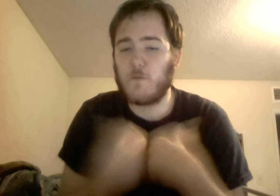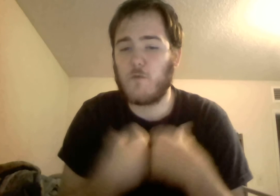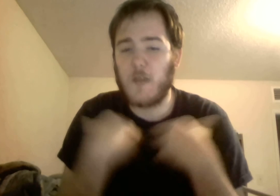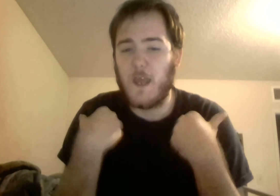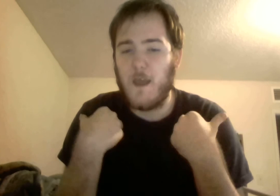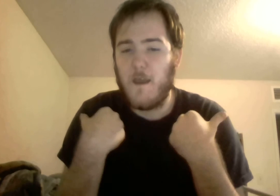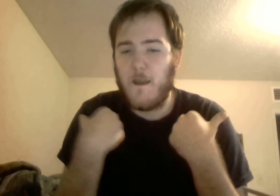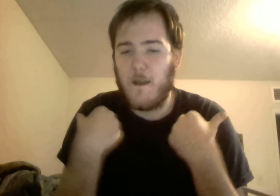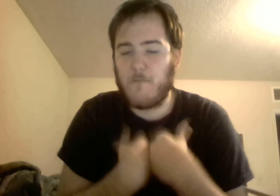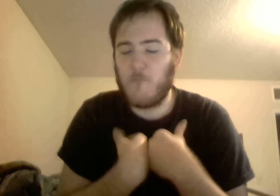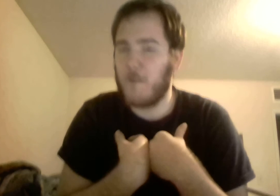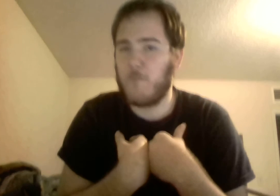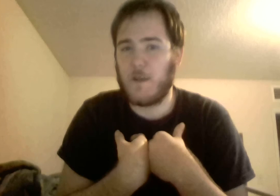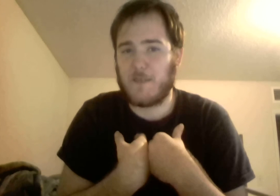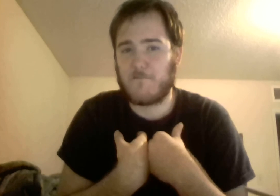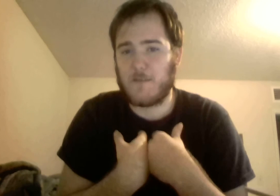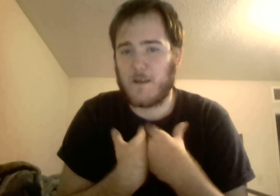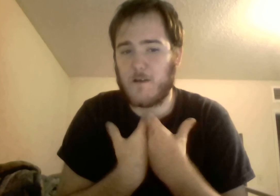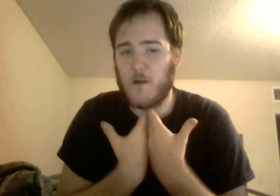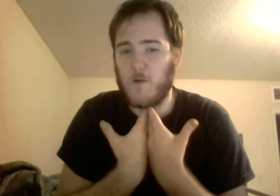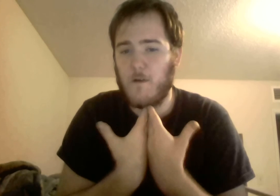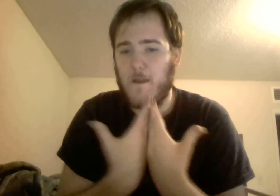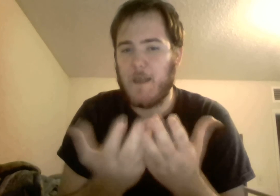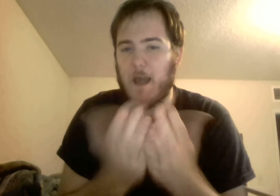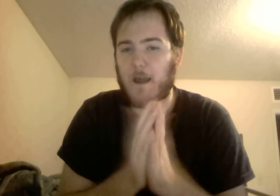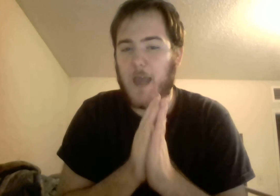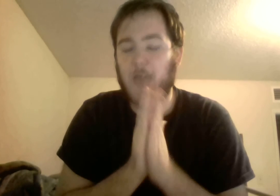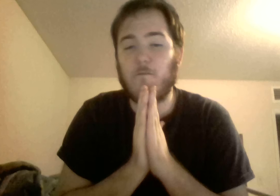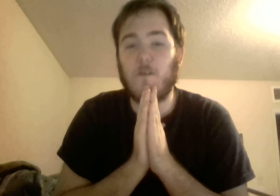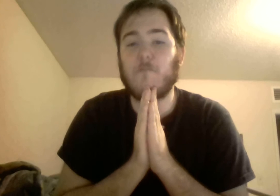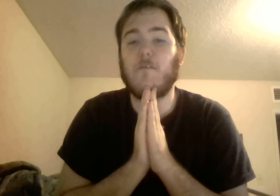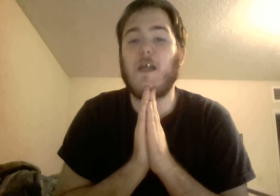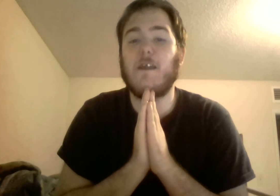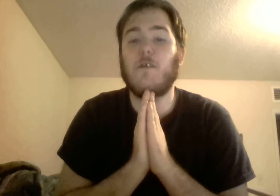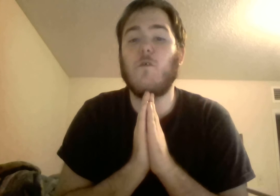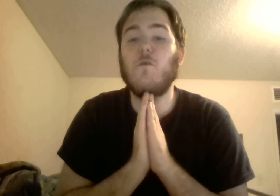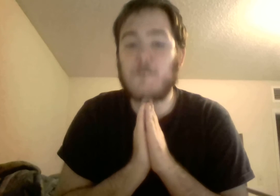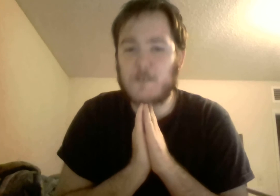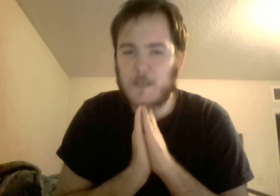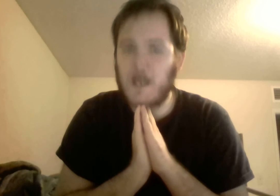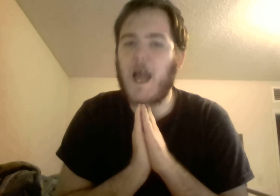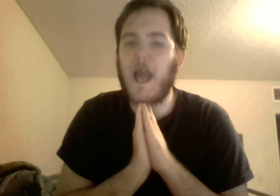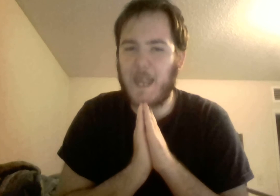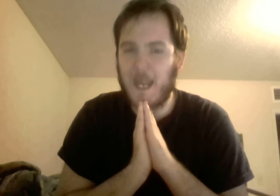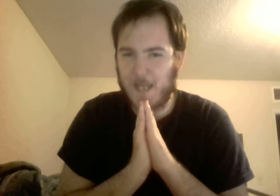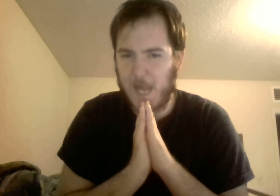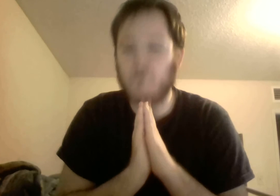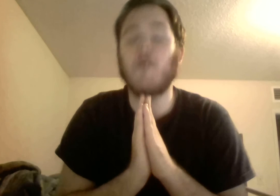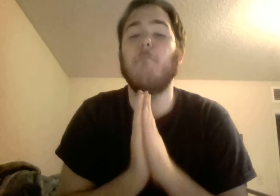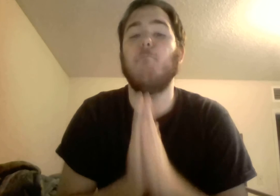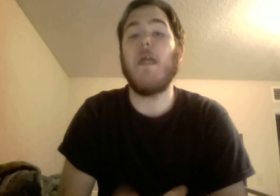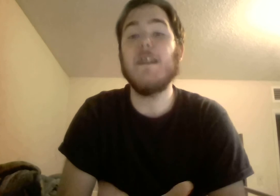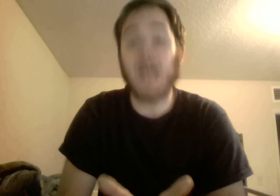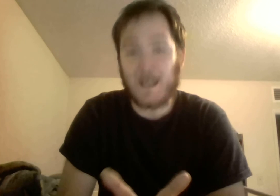story was pretty interesting. So, yeah, as for the finale of the whole, I can't say it was amazing,